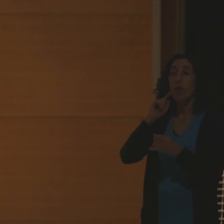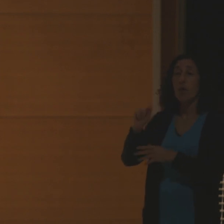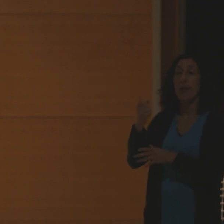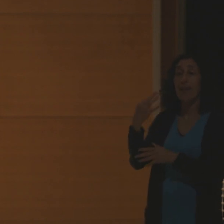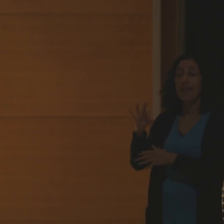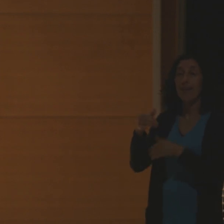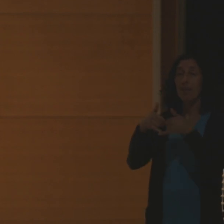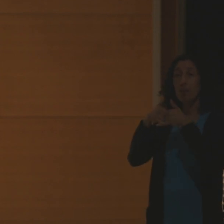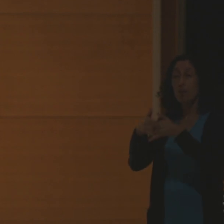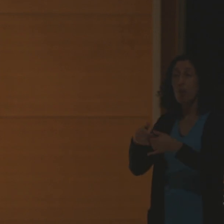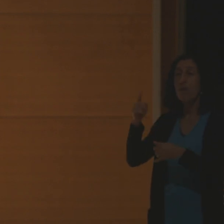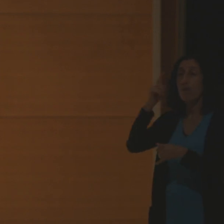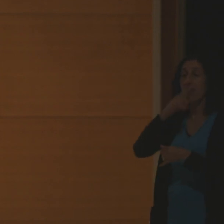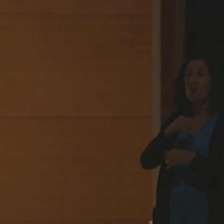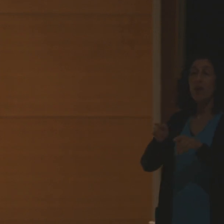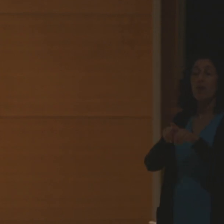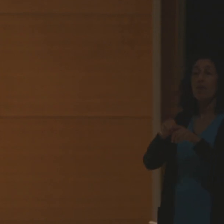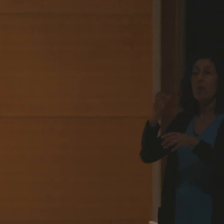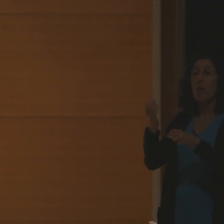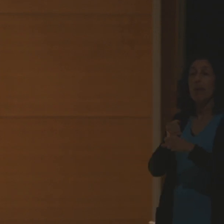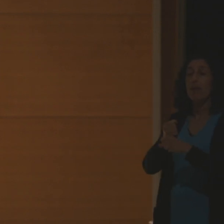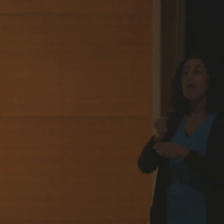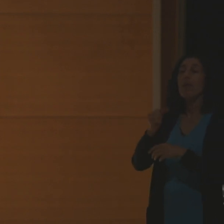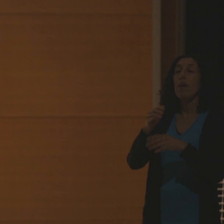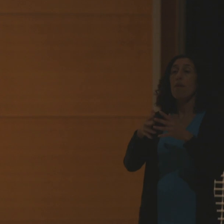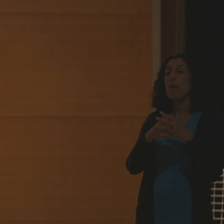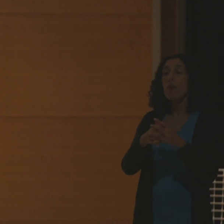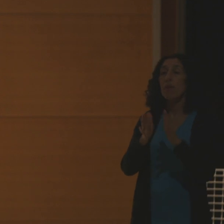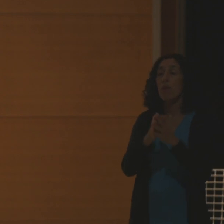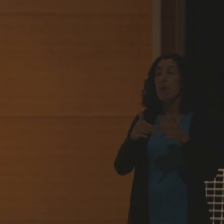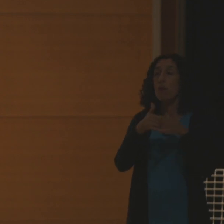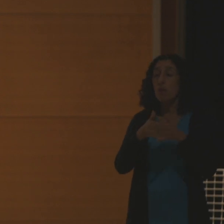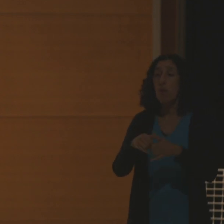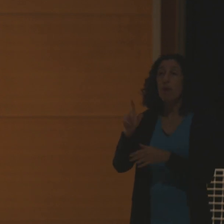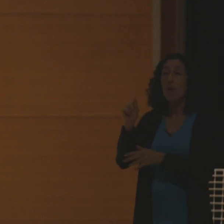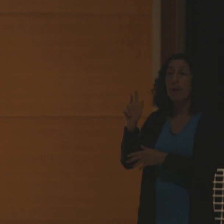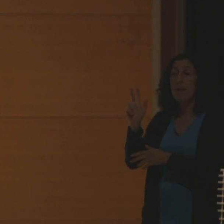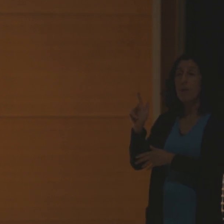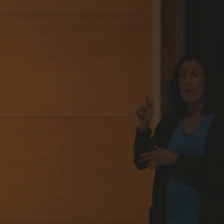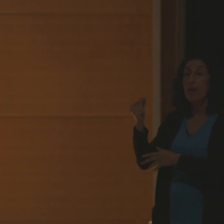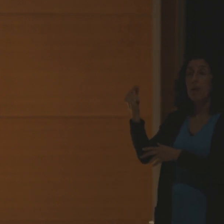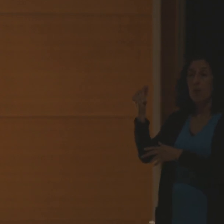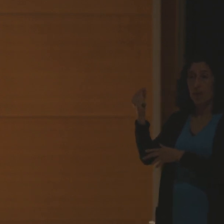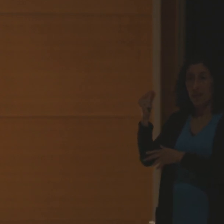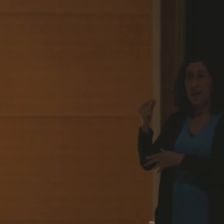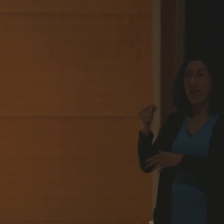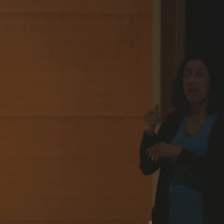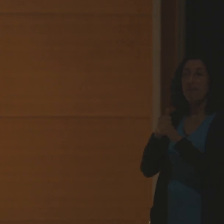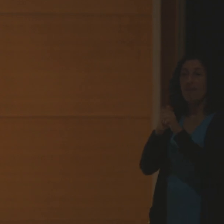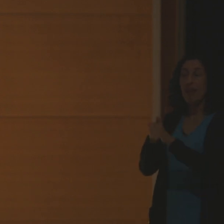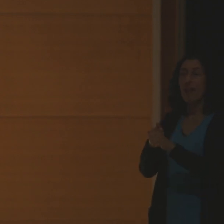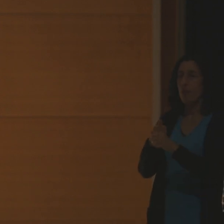Award for Fiction and the winner of the American Book Award. She is the 2023 Guggenheim Fellow, a big